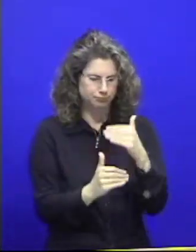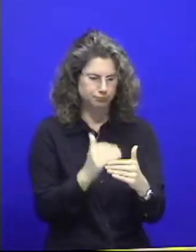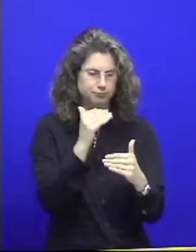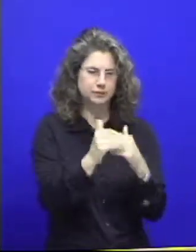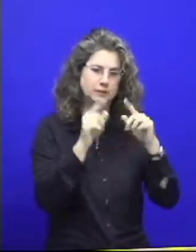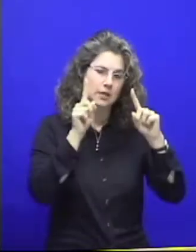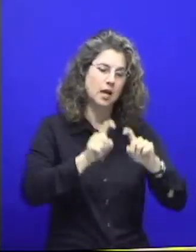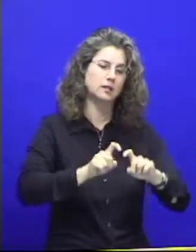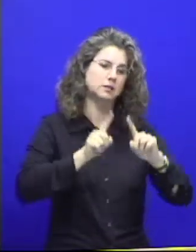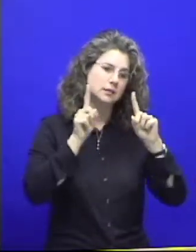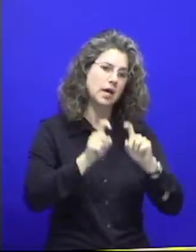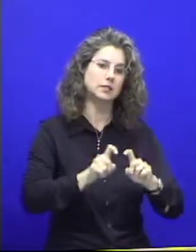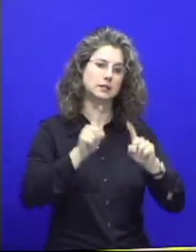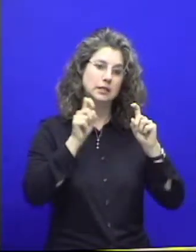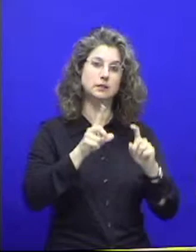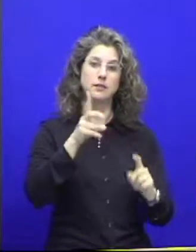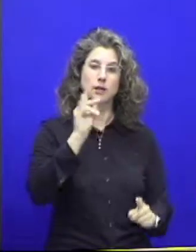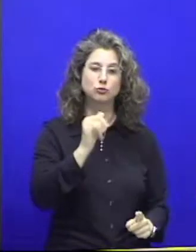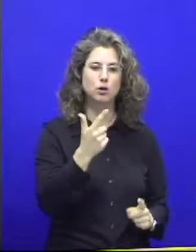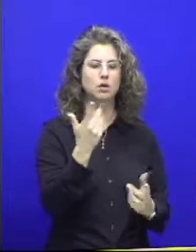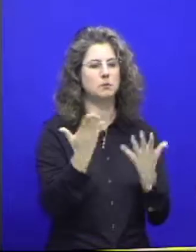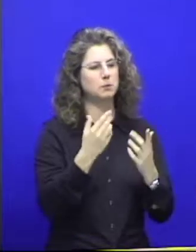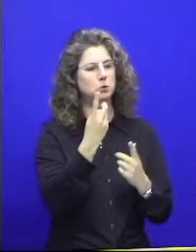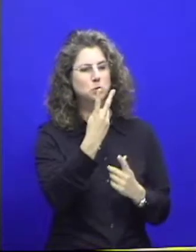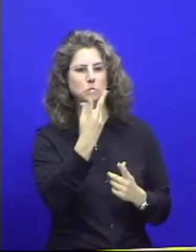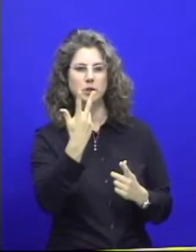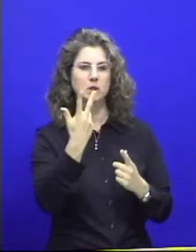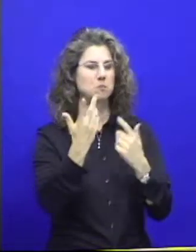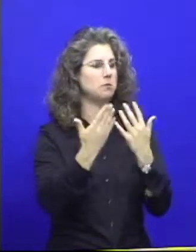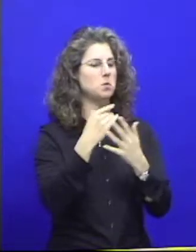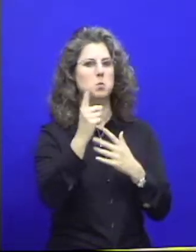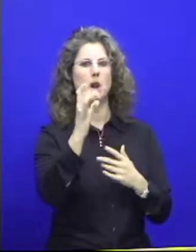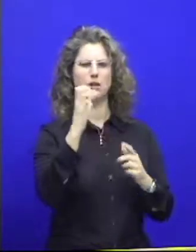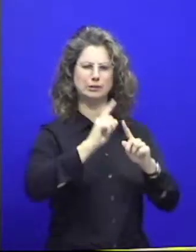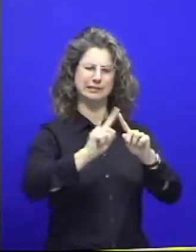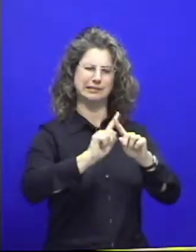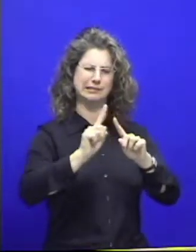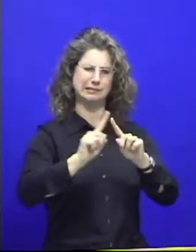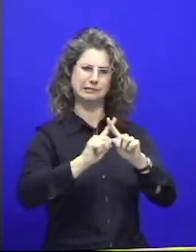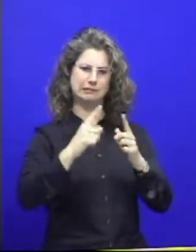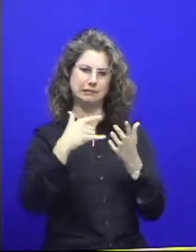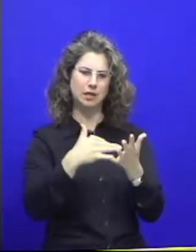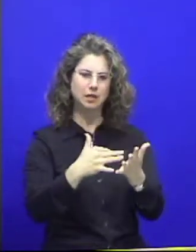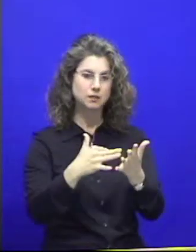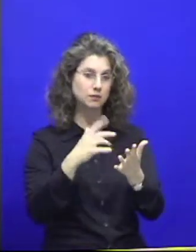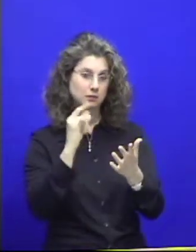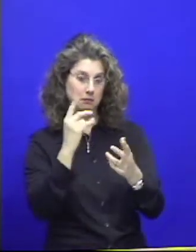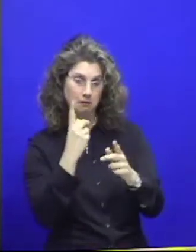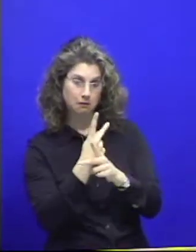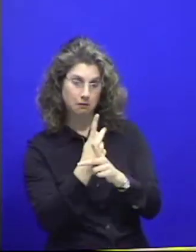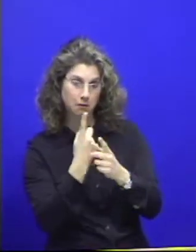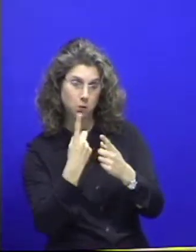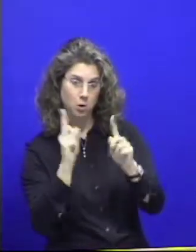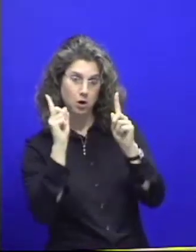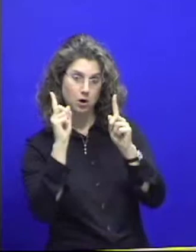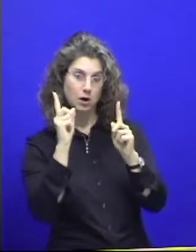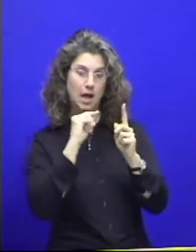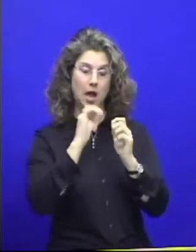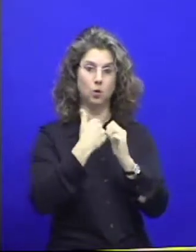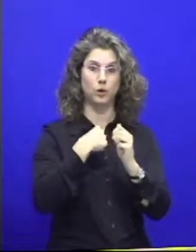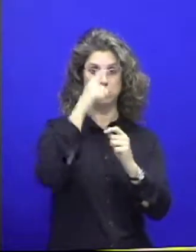of tests. That drug might go through 2 or 3 or 100 different studies to find out if it works the way we think it will